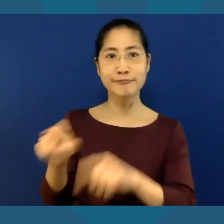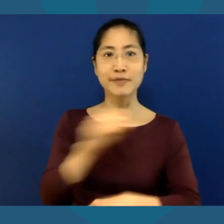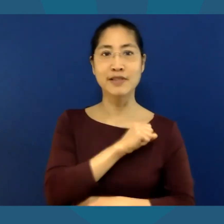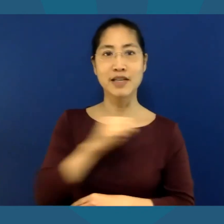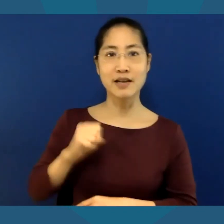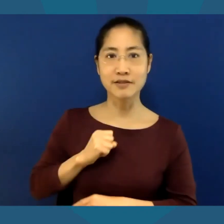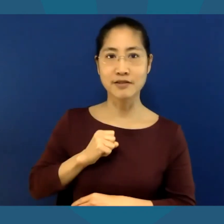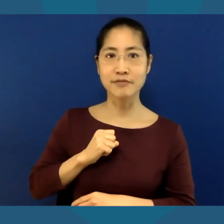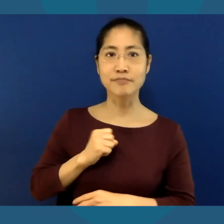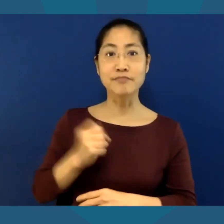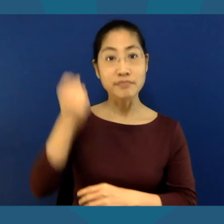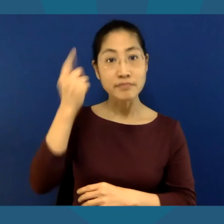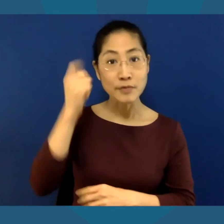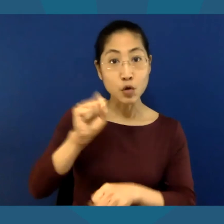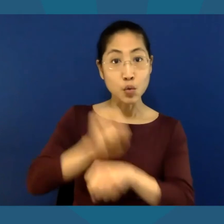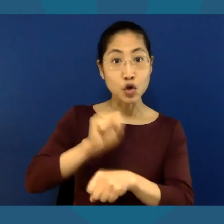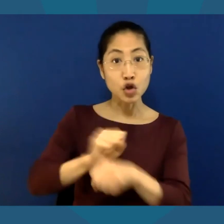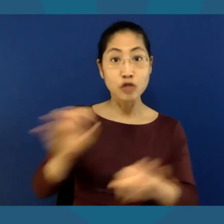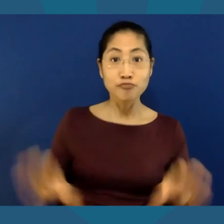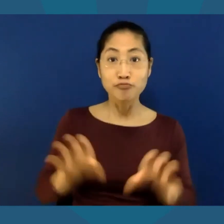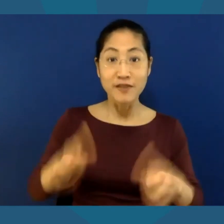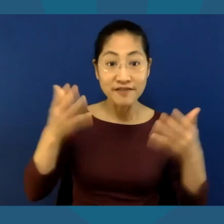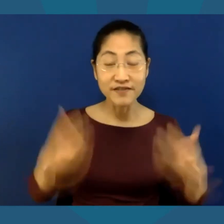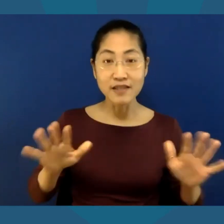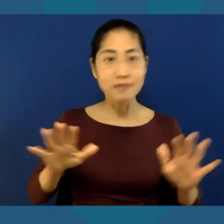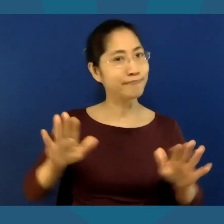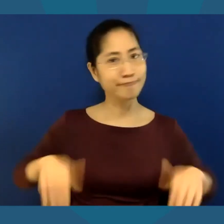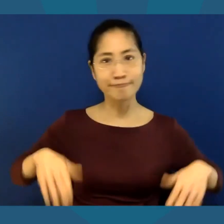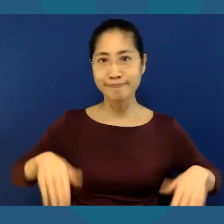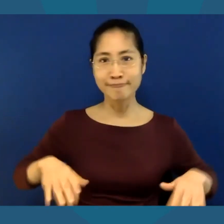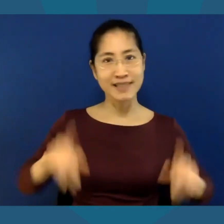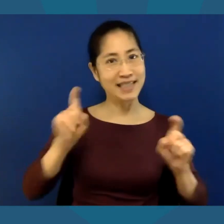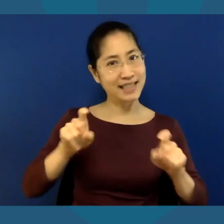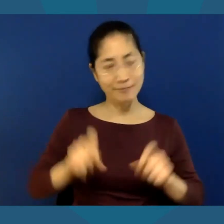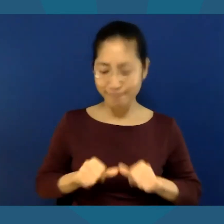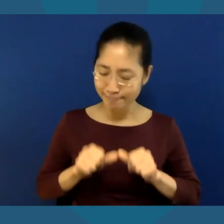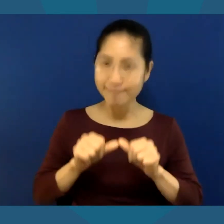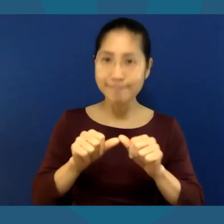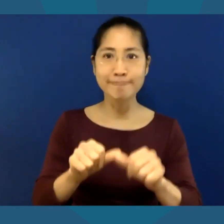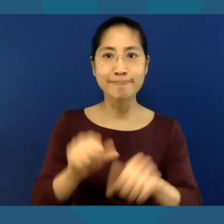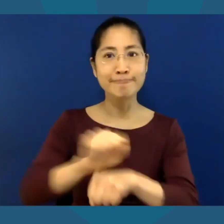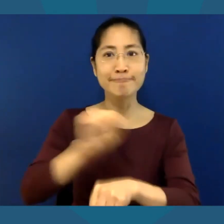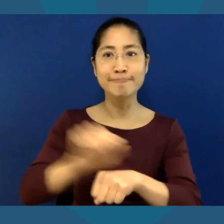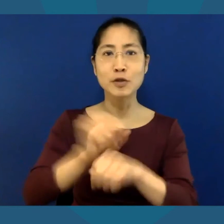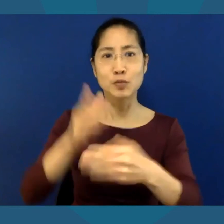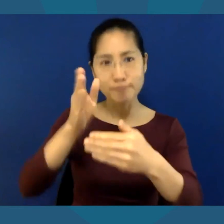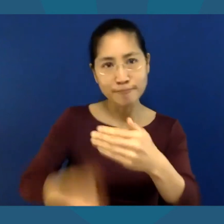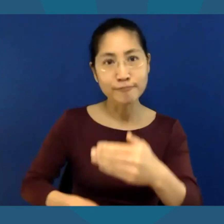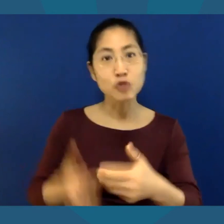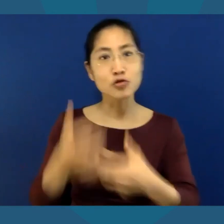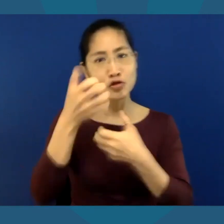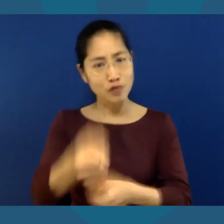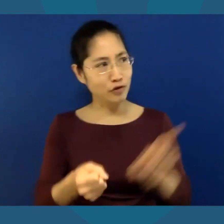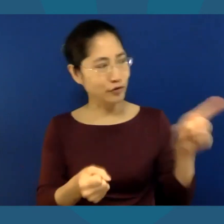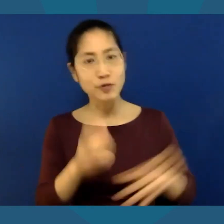to continue the work that she still needs to be done, and a dependable voice for those